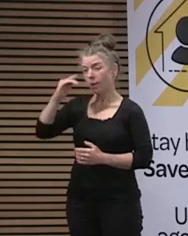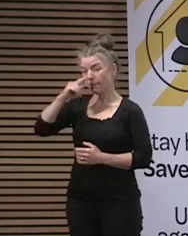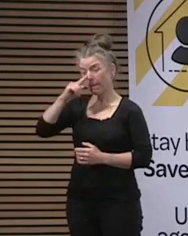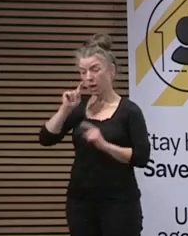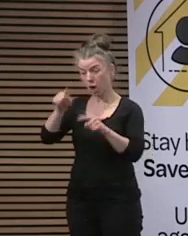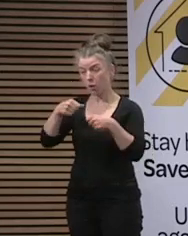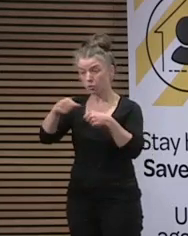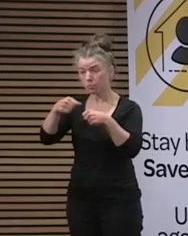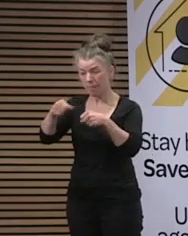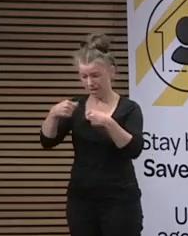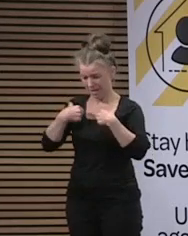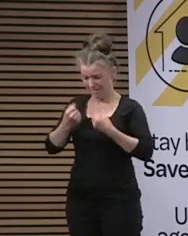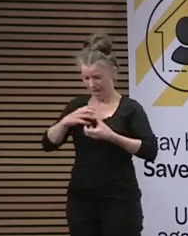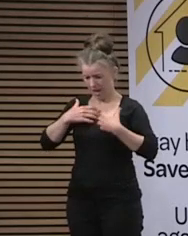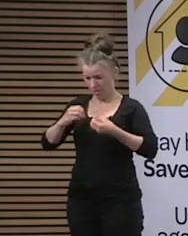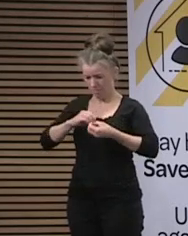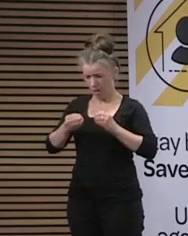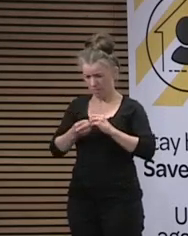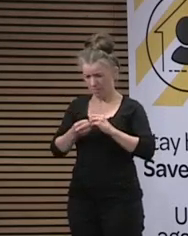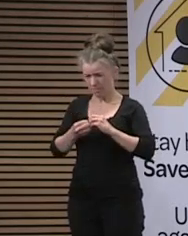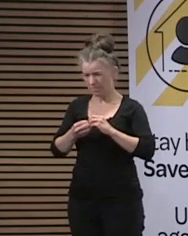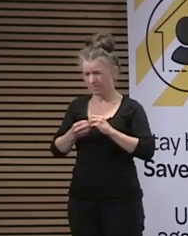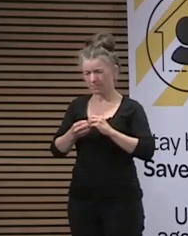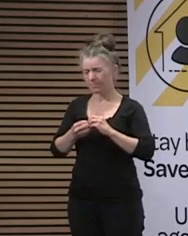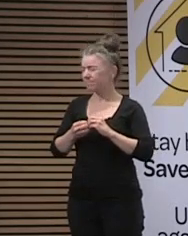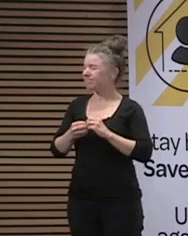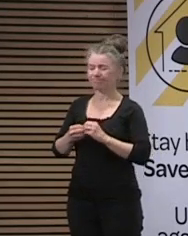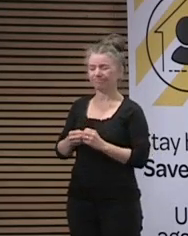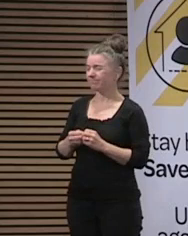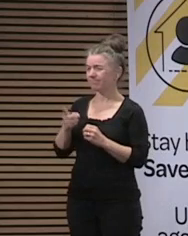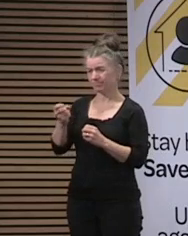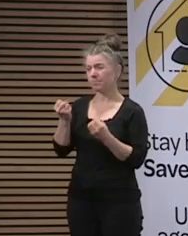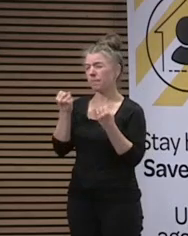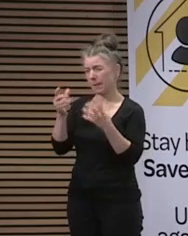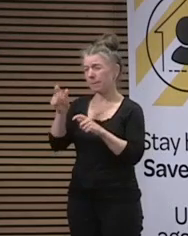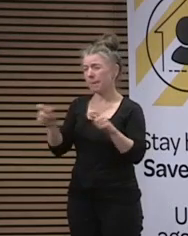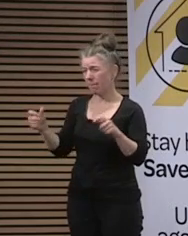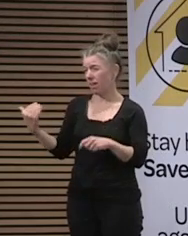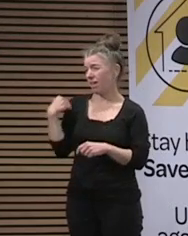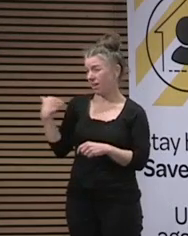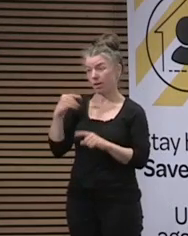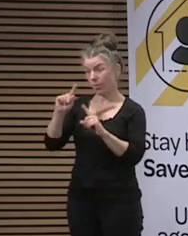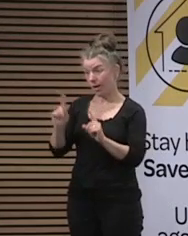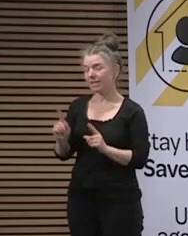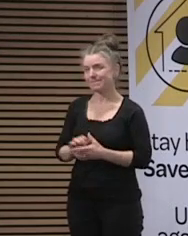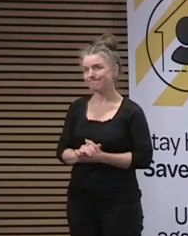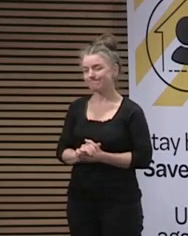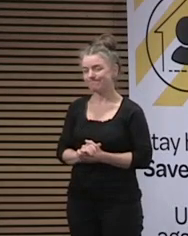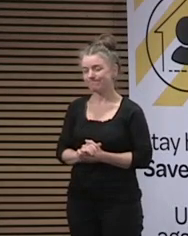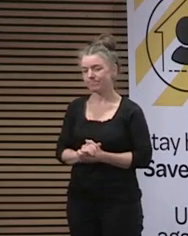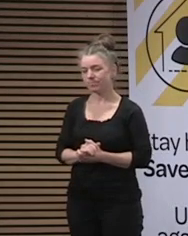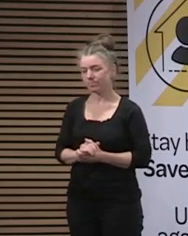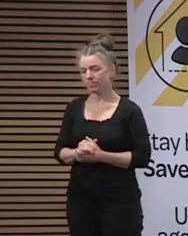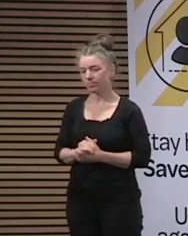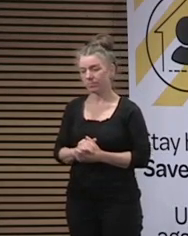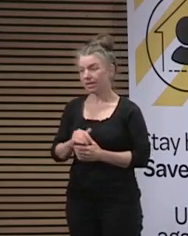few examples of parents maybe not taking... You know, I've had a number of people who have said to me that they have not been